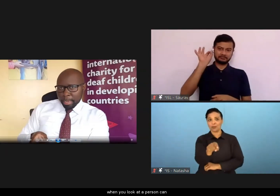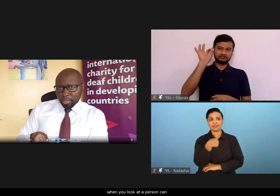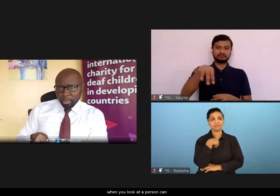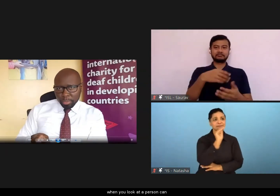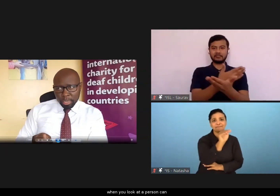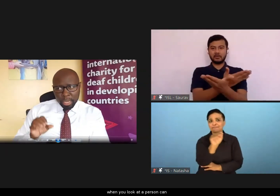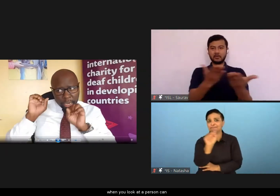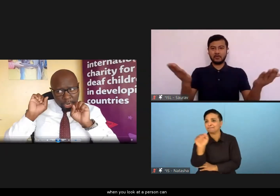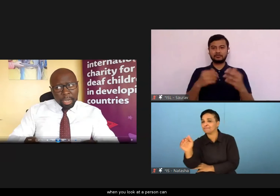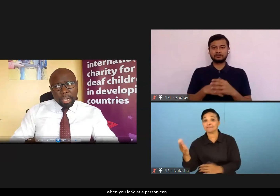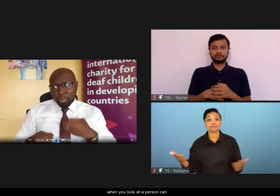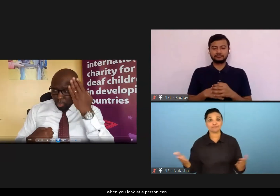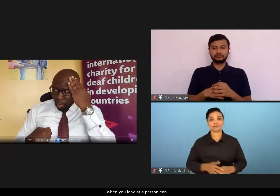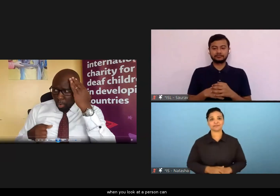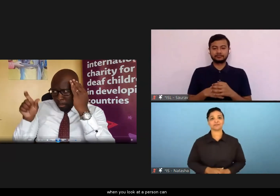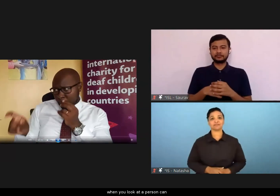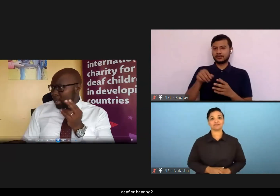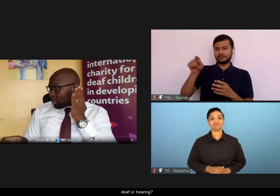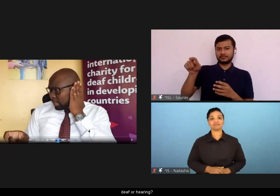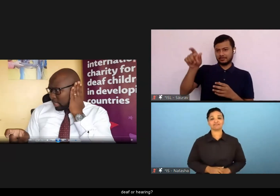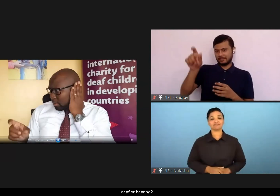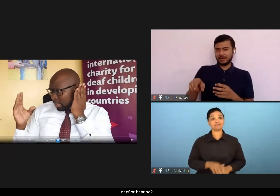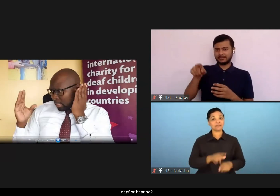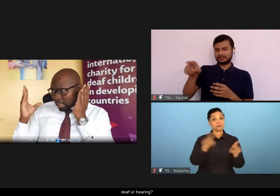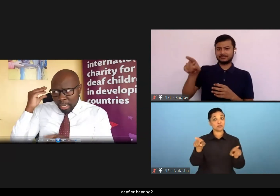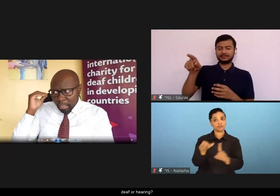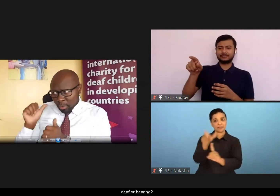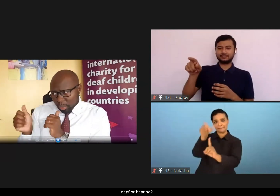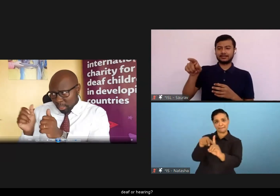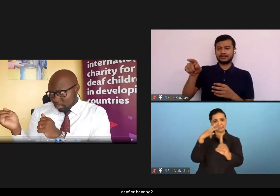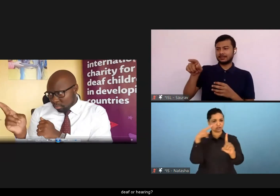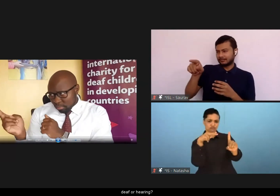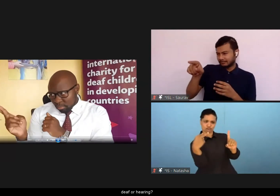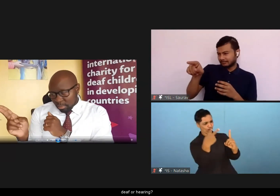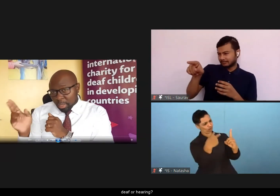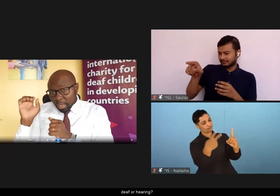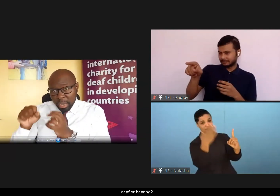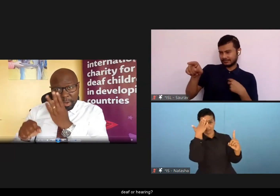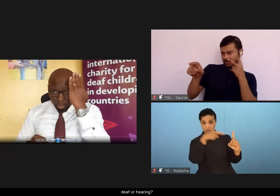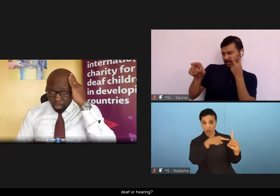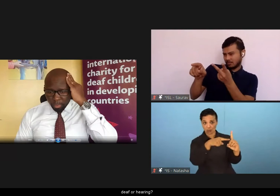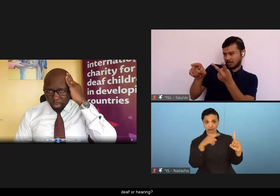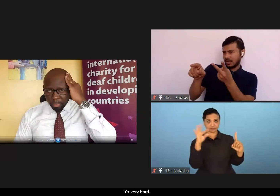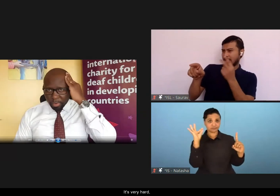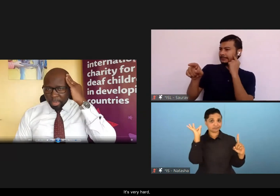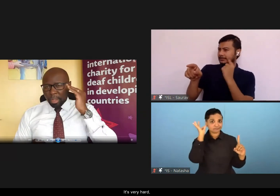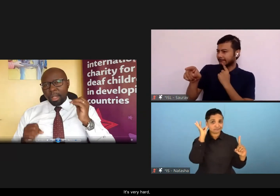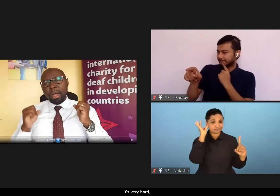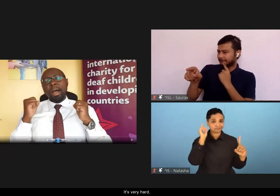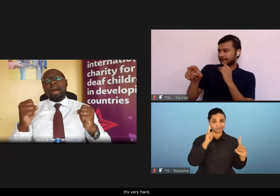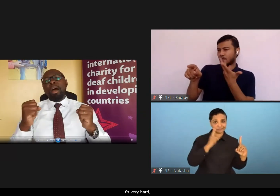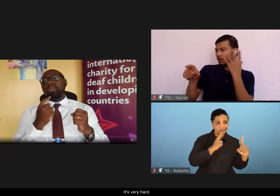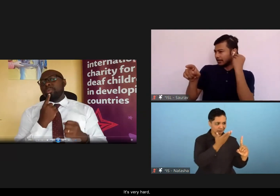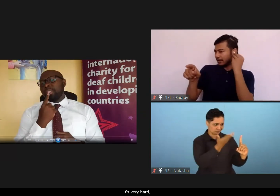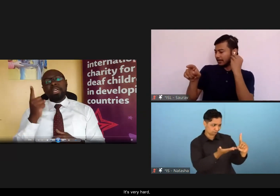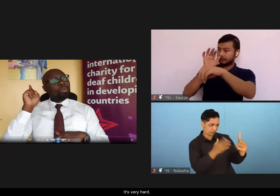when you look at a person, can you tell if the person is deaf or hearing? Can you be able to